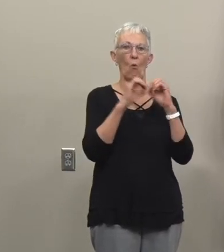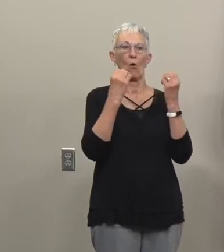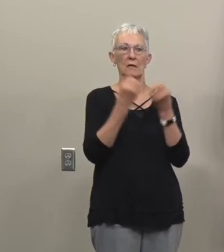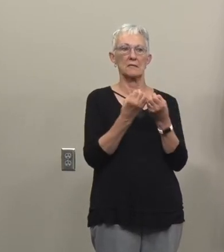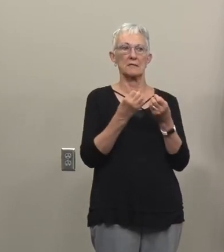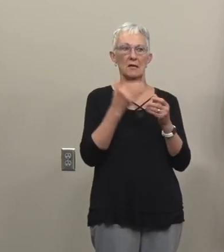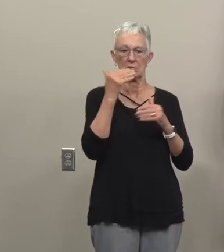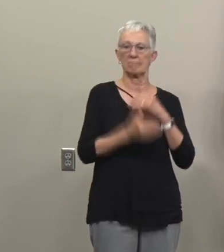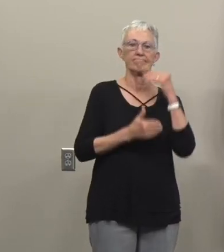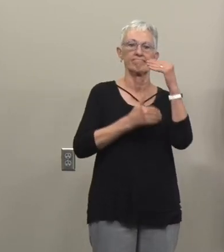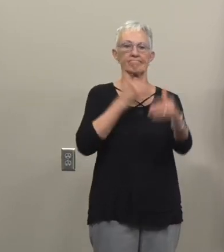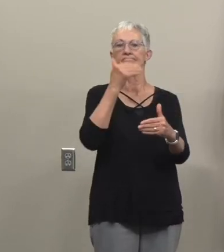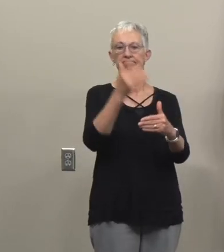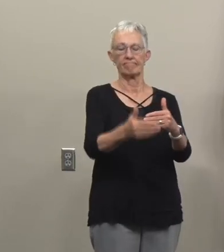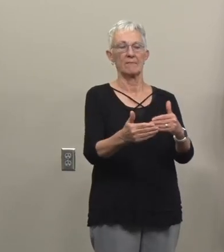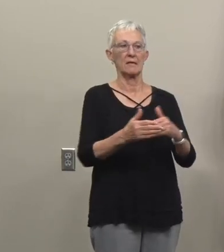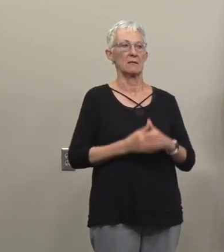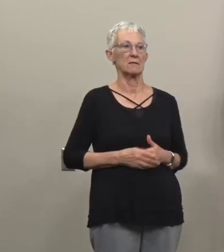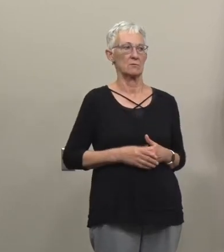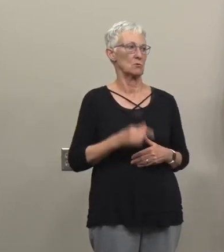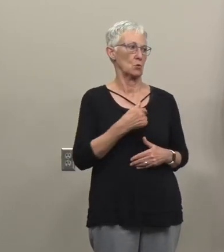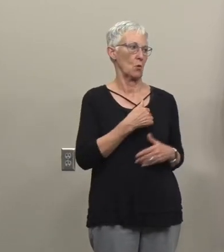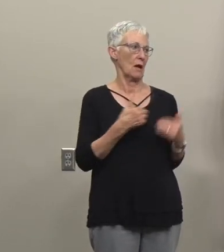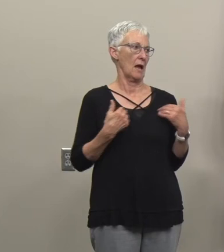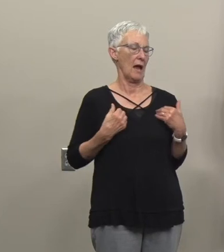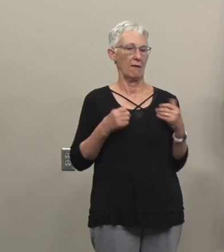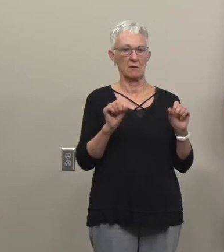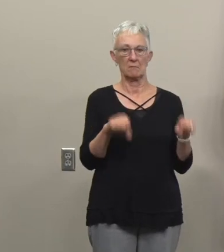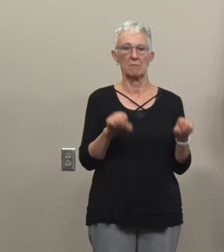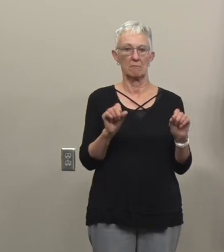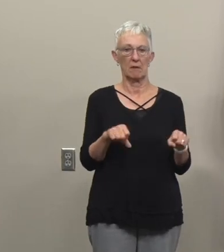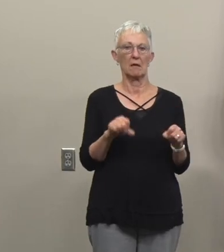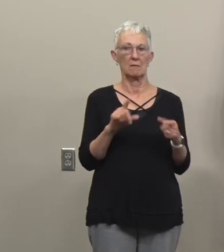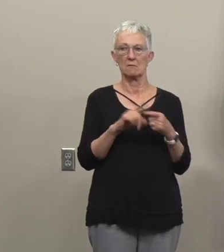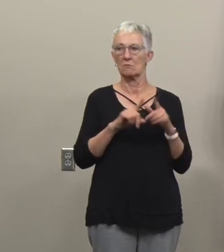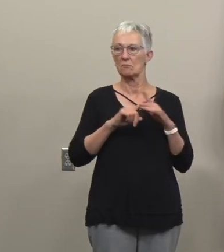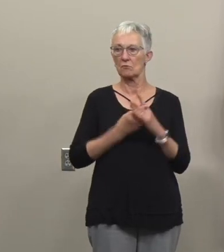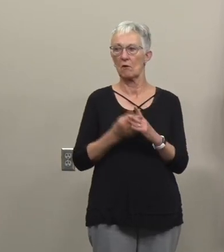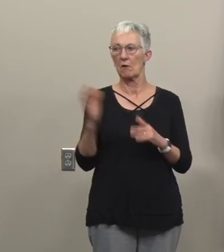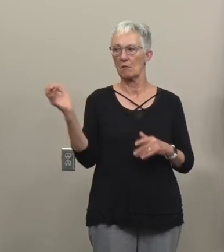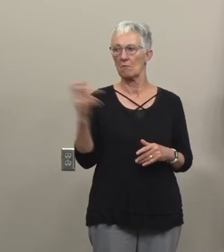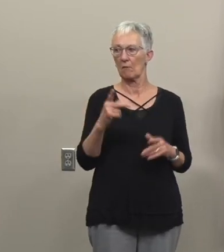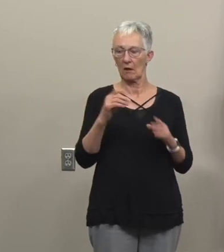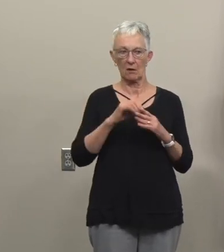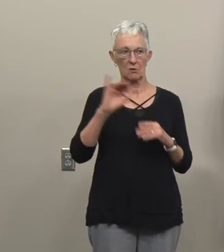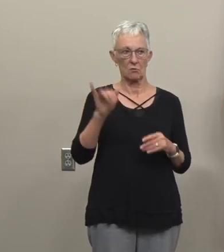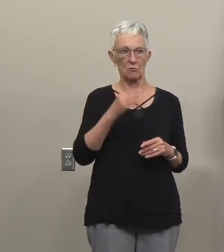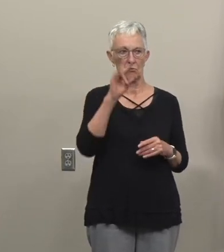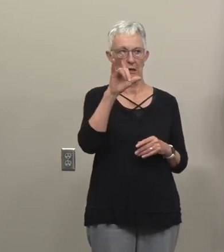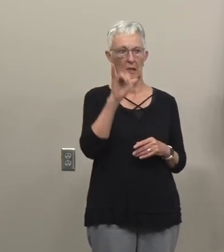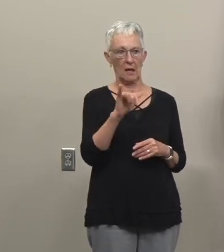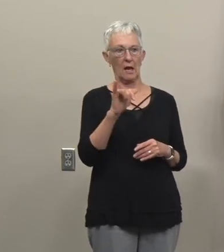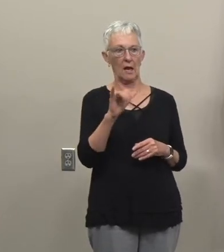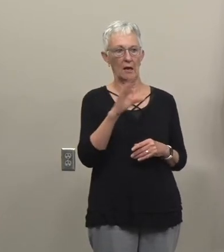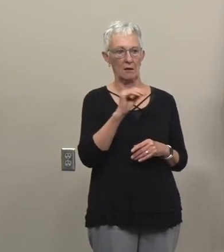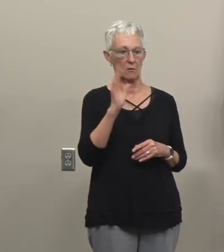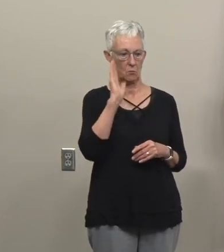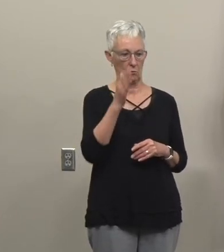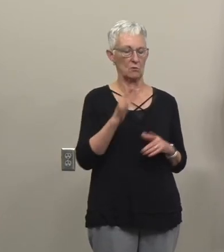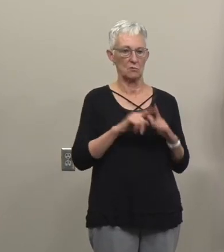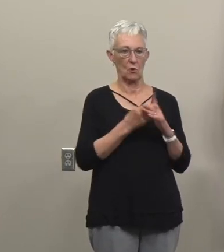moving forward. So I'll have some capacity come July and when I'm able to come back into the community. And